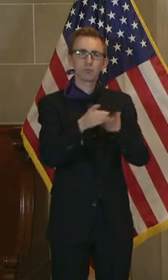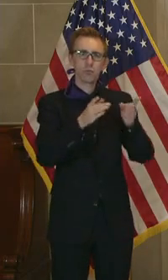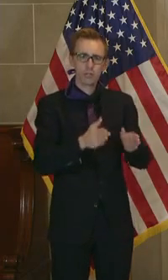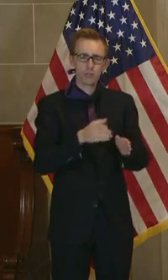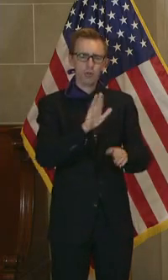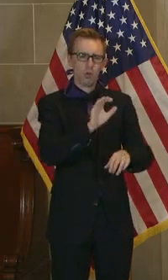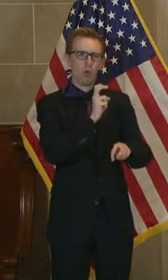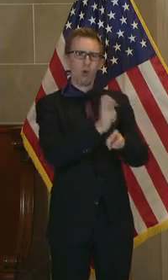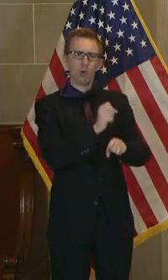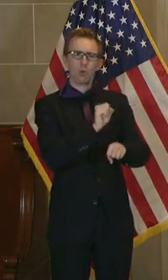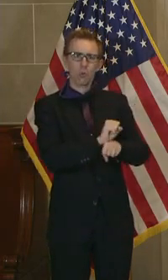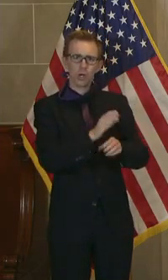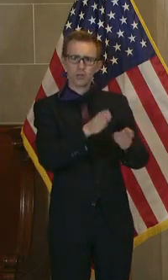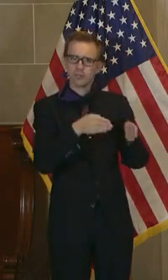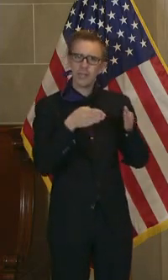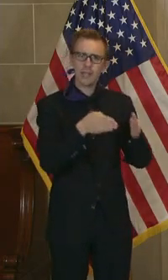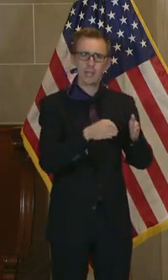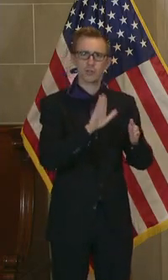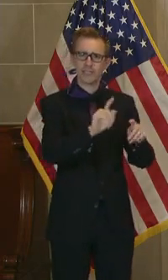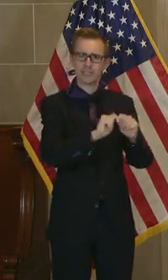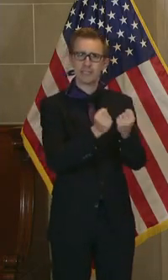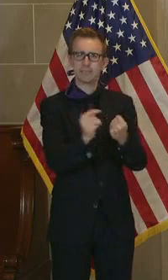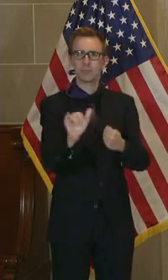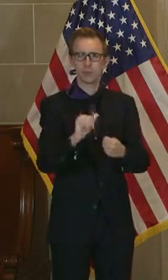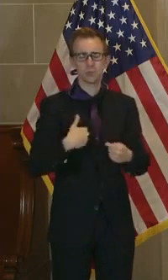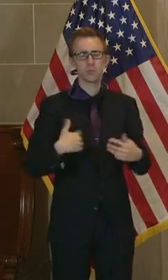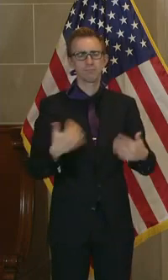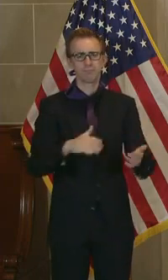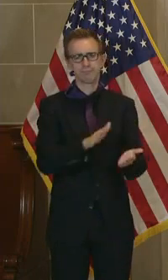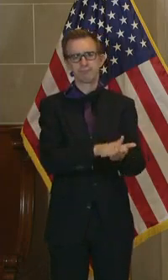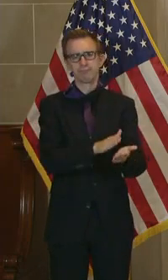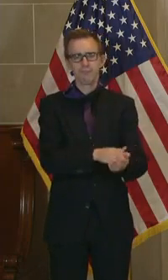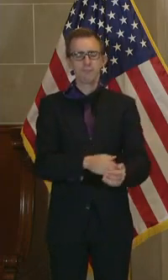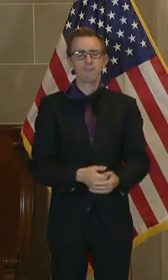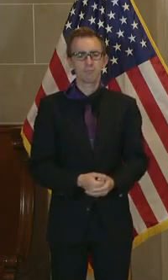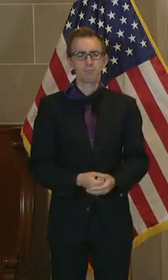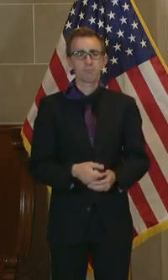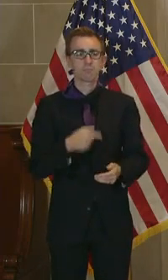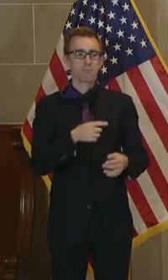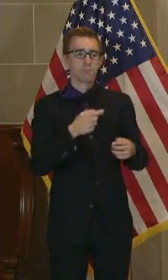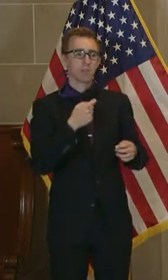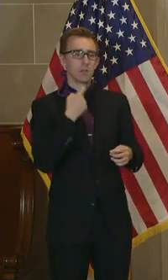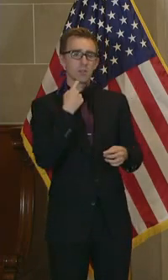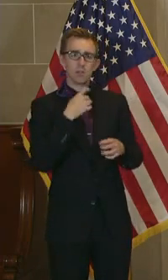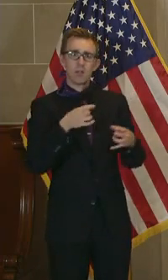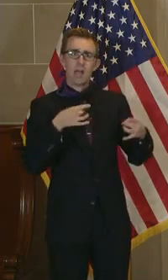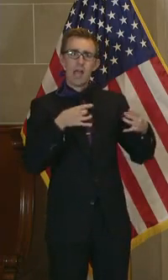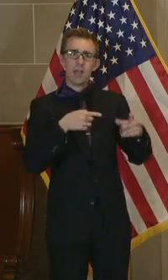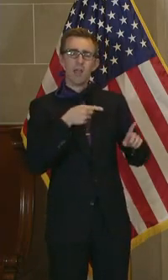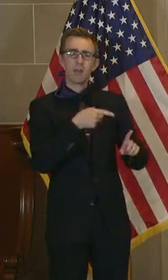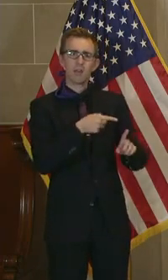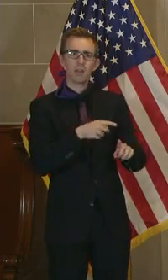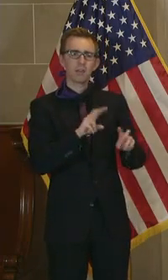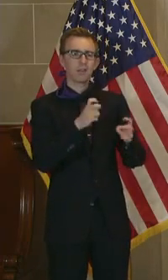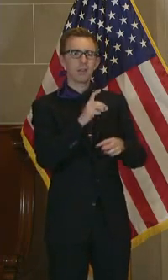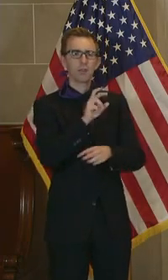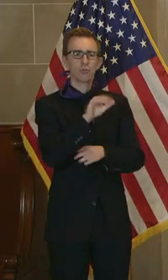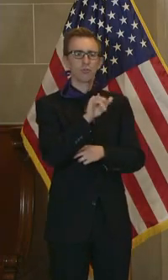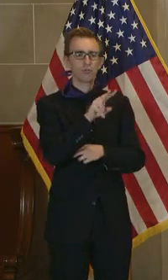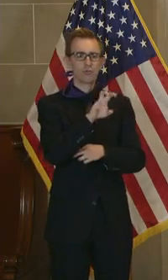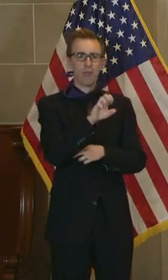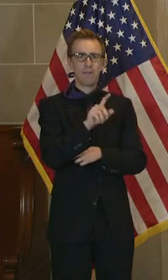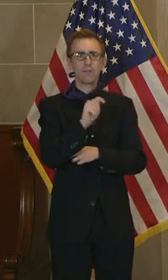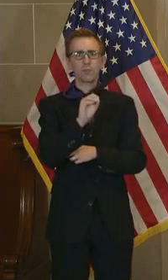and dedication. One of the highlights of the recent fair for many years has been the Drive to Feed Kids, which